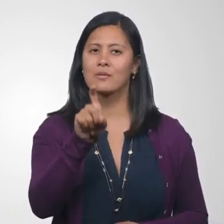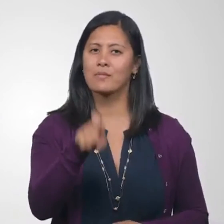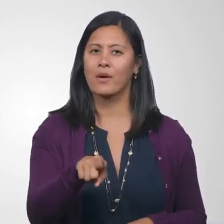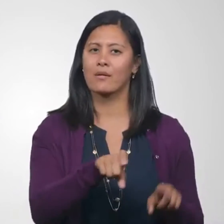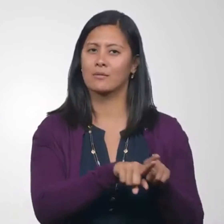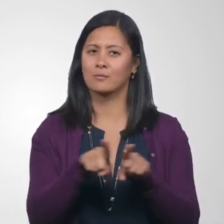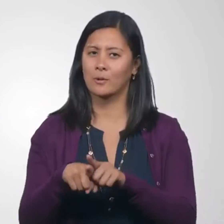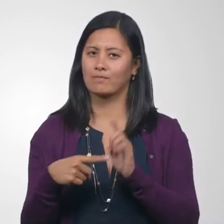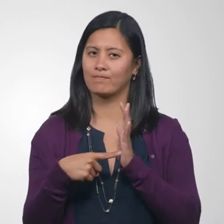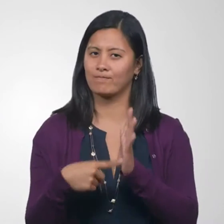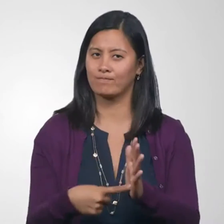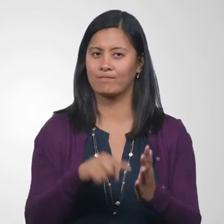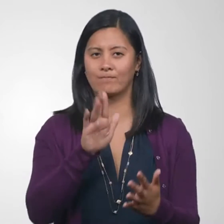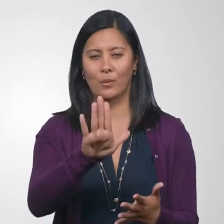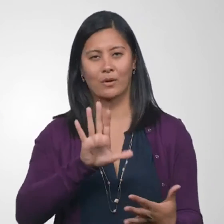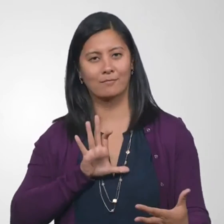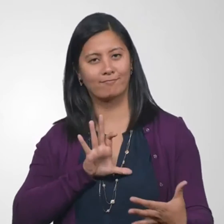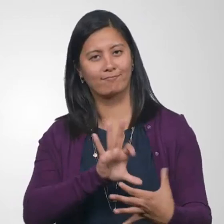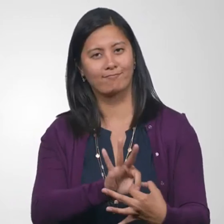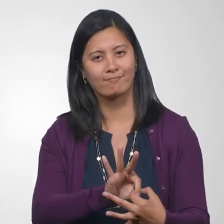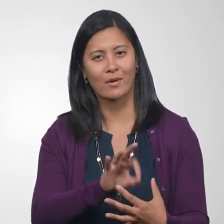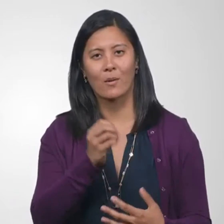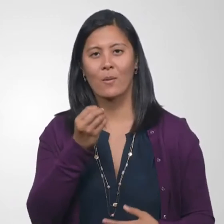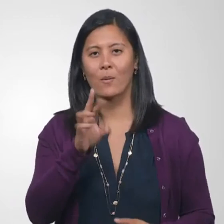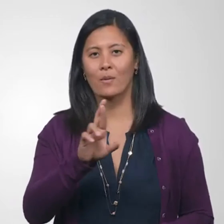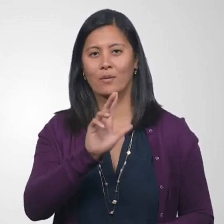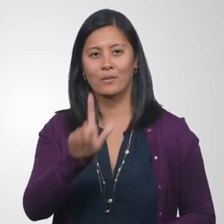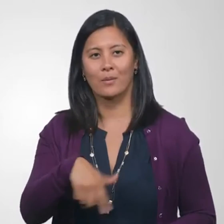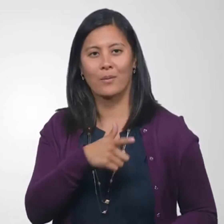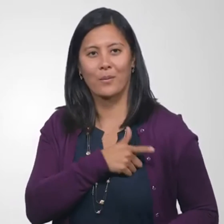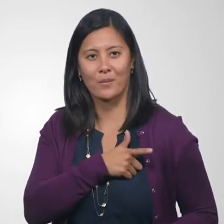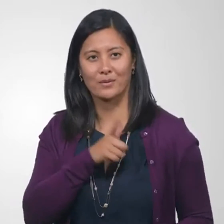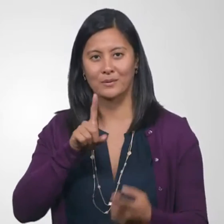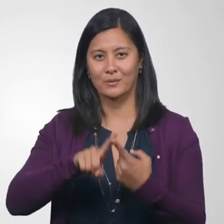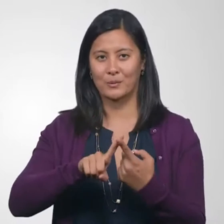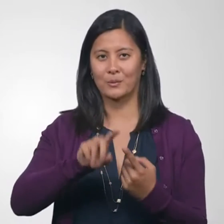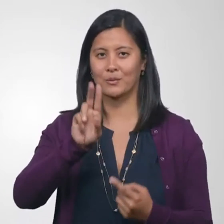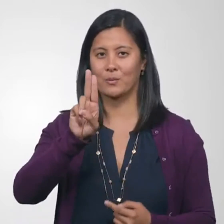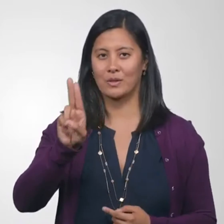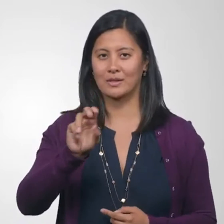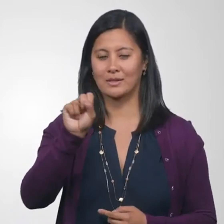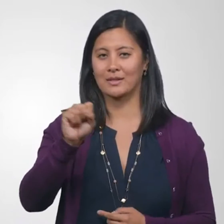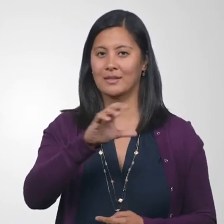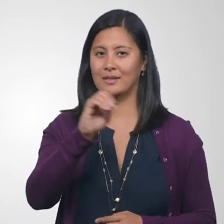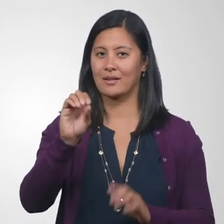You must also declare attachment or loyalty to the United States and its Constitution